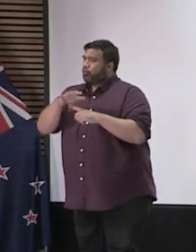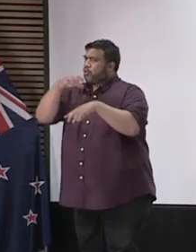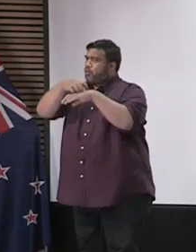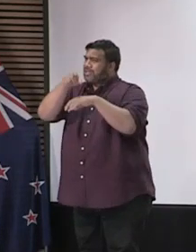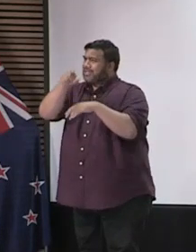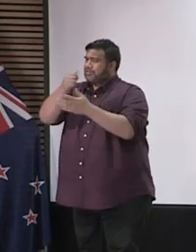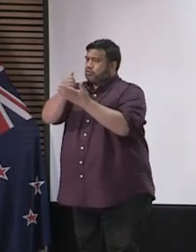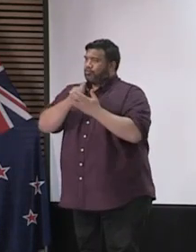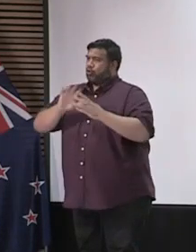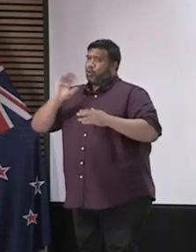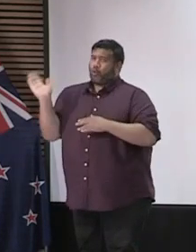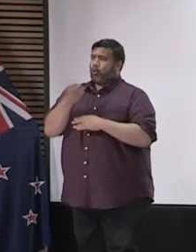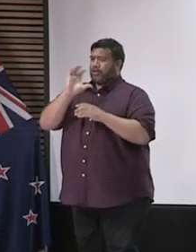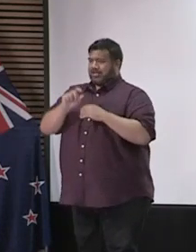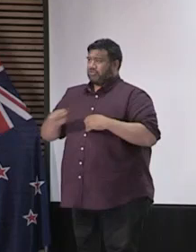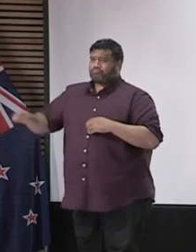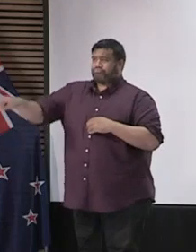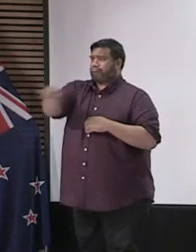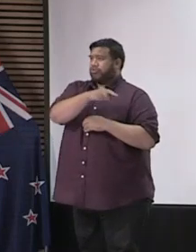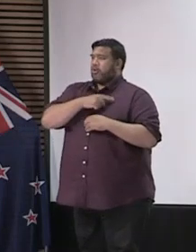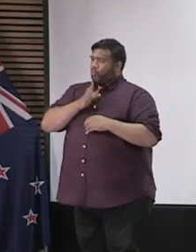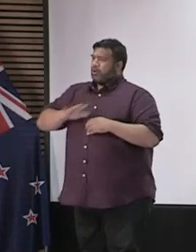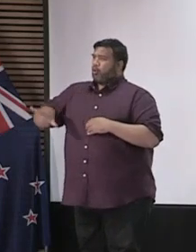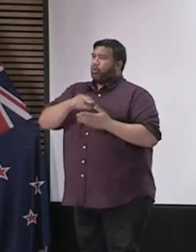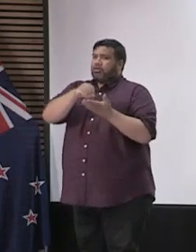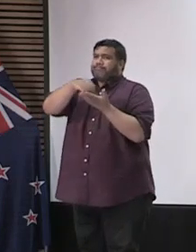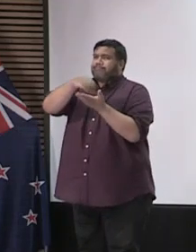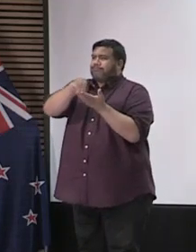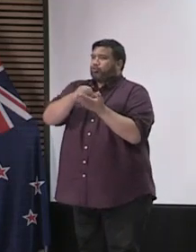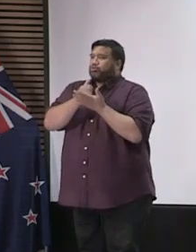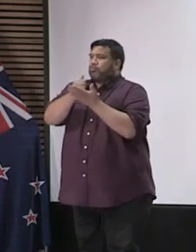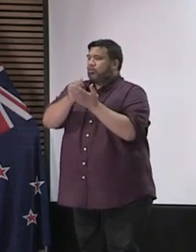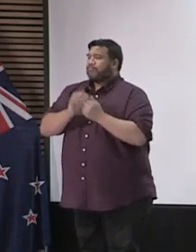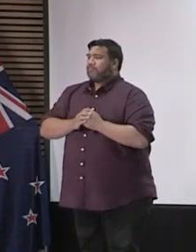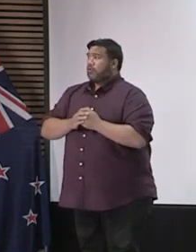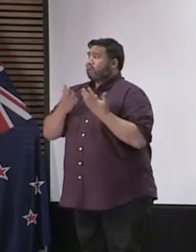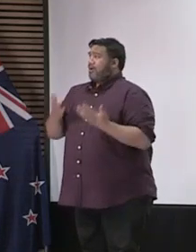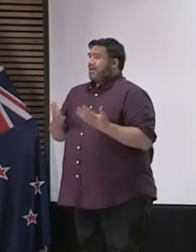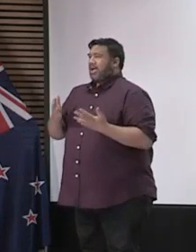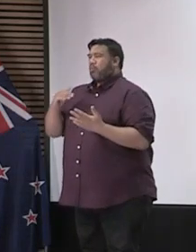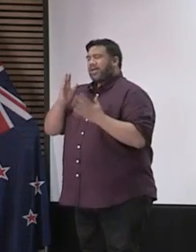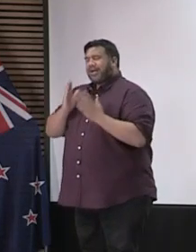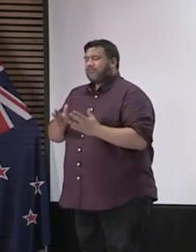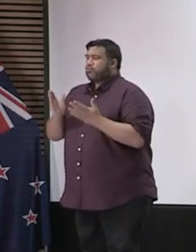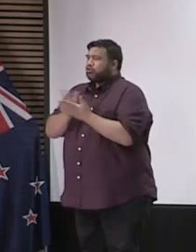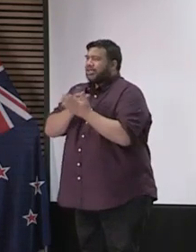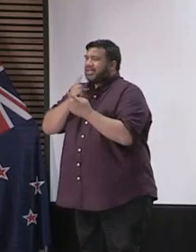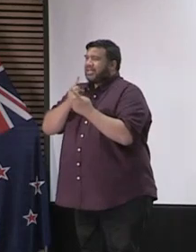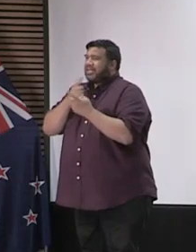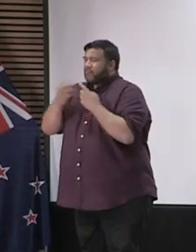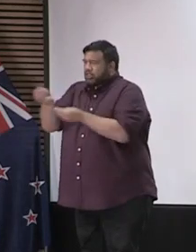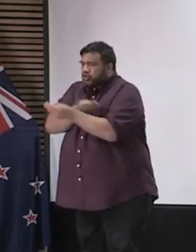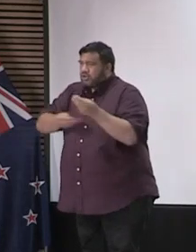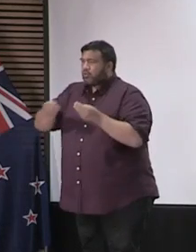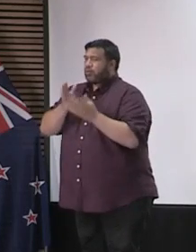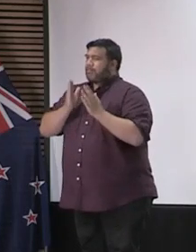body. At a time like this, where we need to be sharing information, where we need to have advice that we can rely on, the